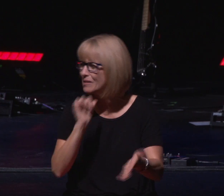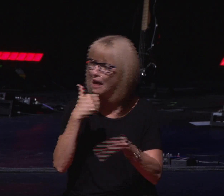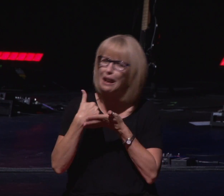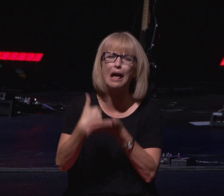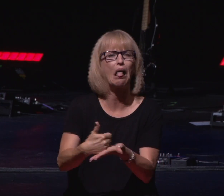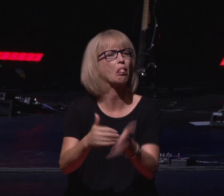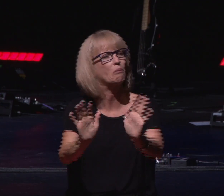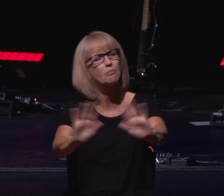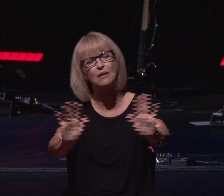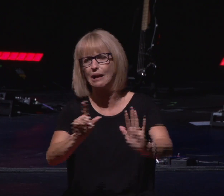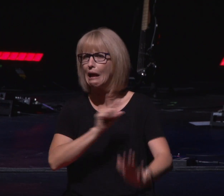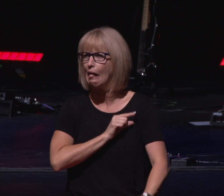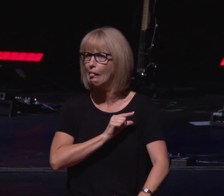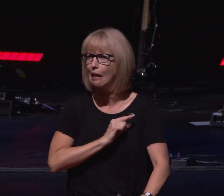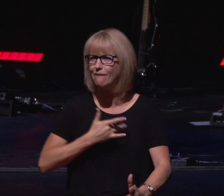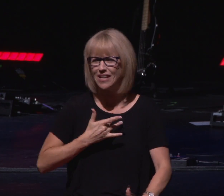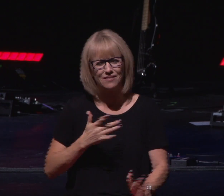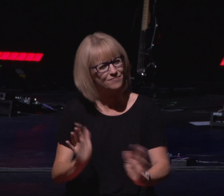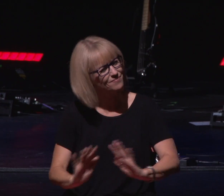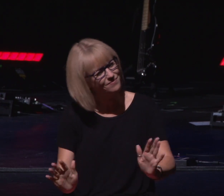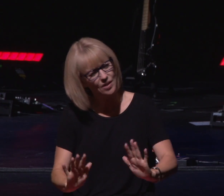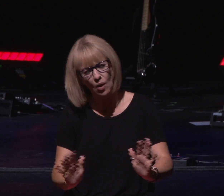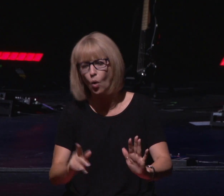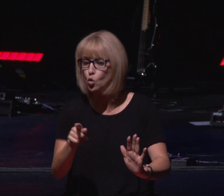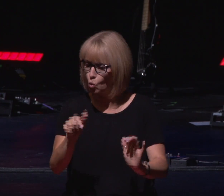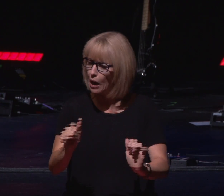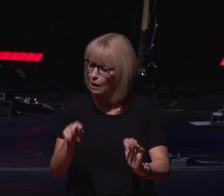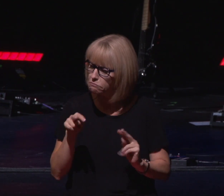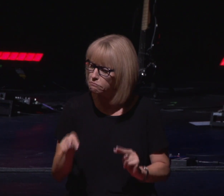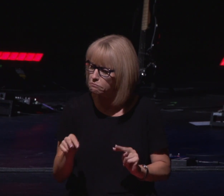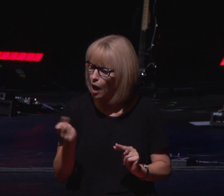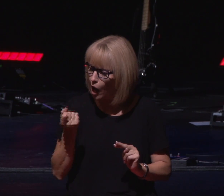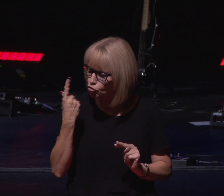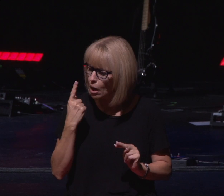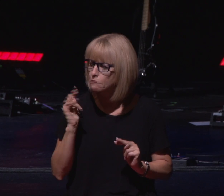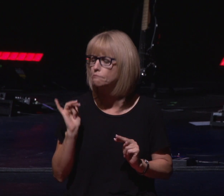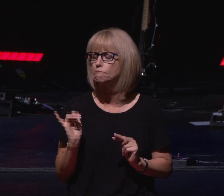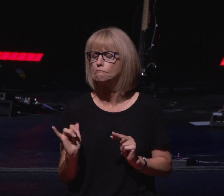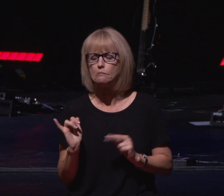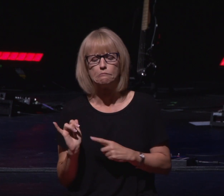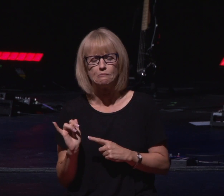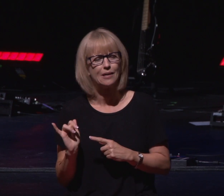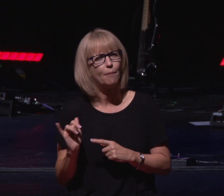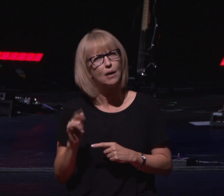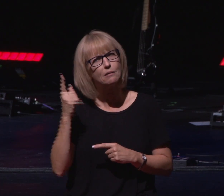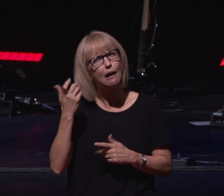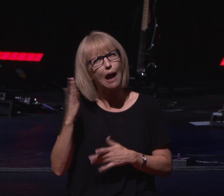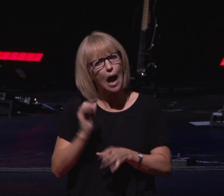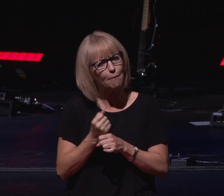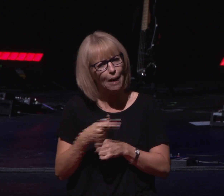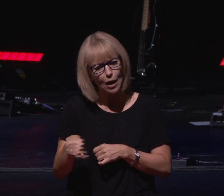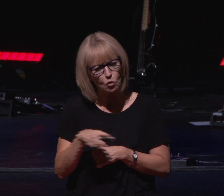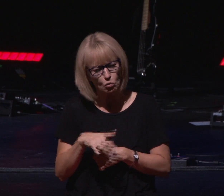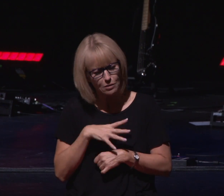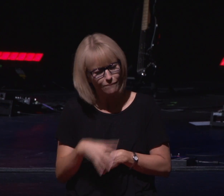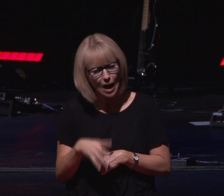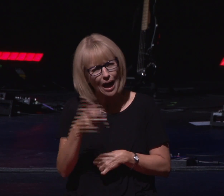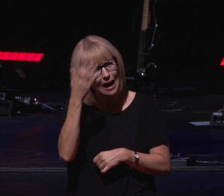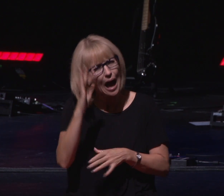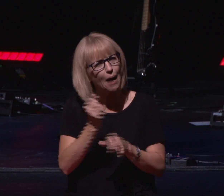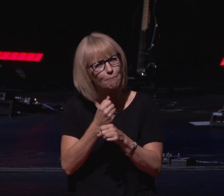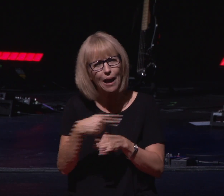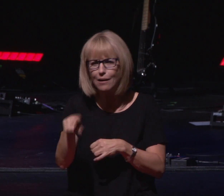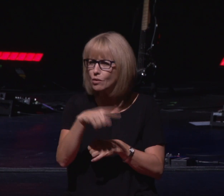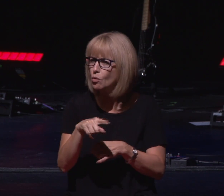anywhere. I need to look at it, understand it, but don't just feel guilty for how God created you. You appreciate what God's created